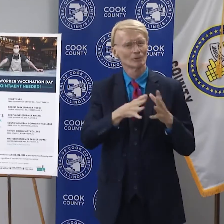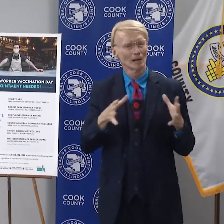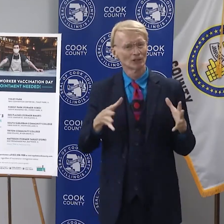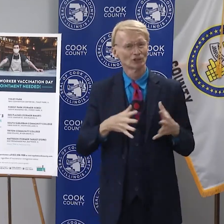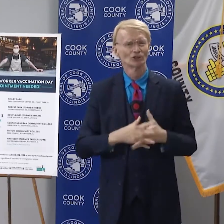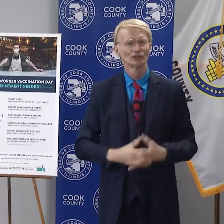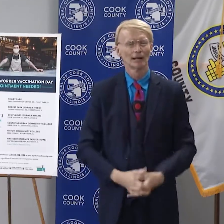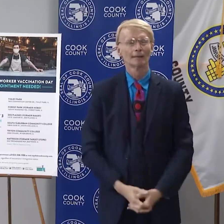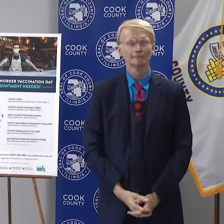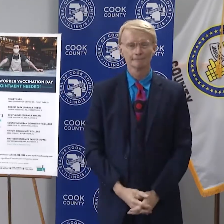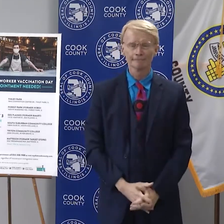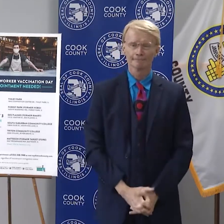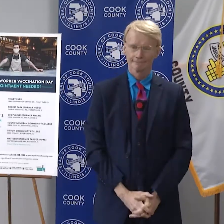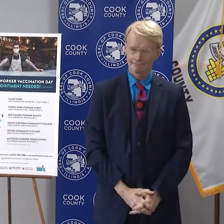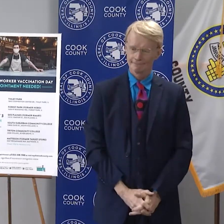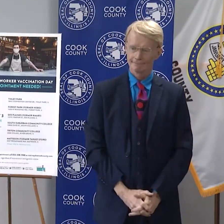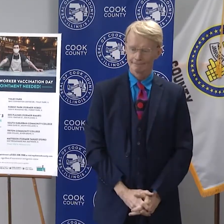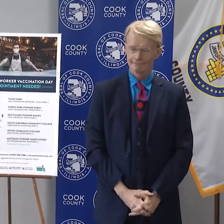President.